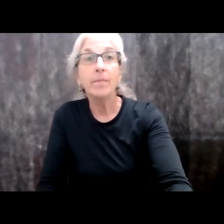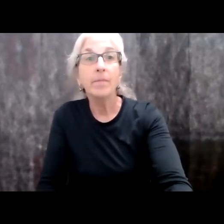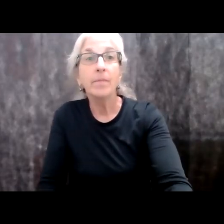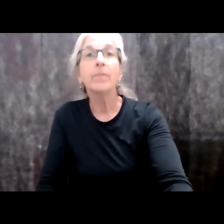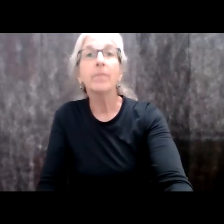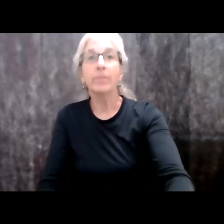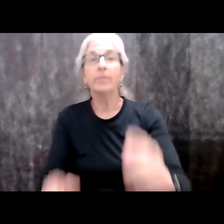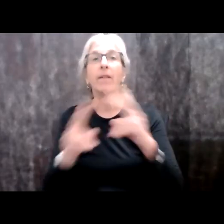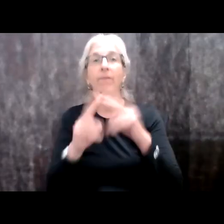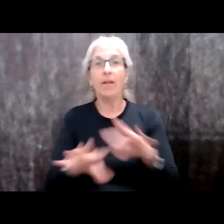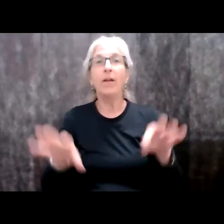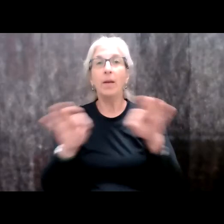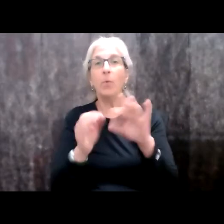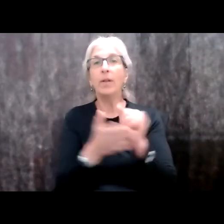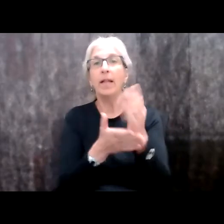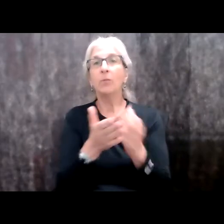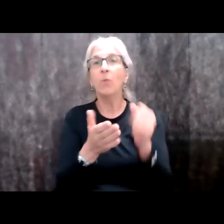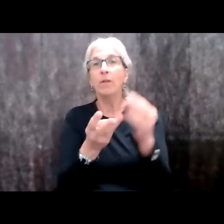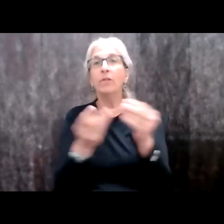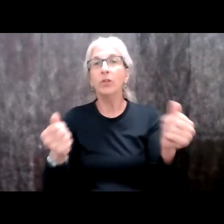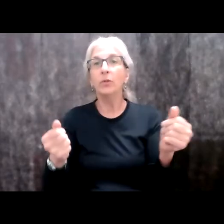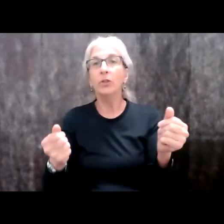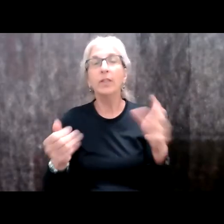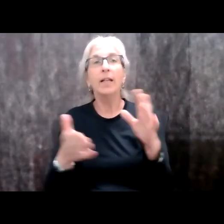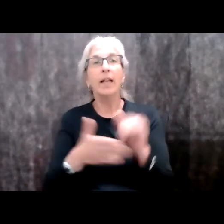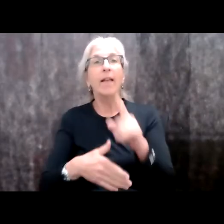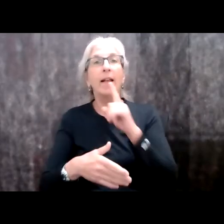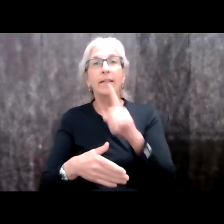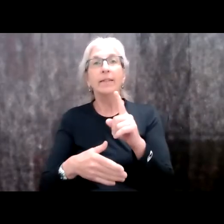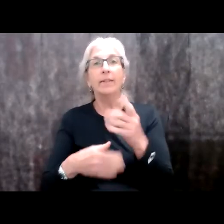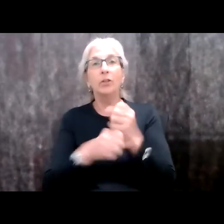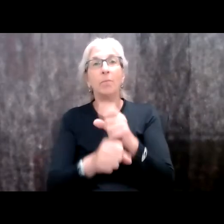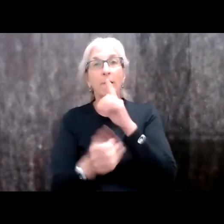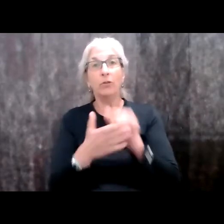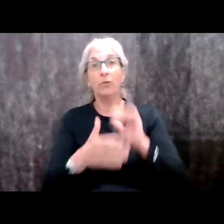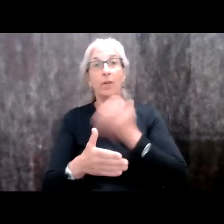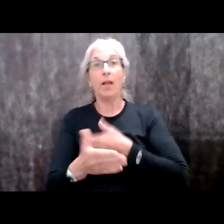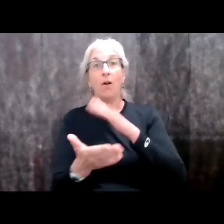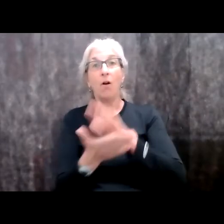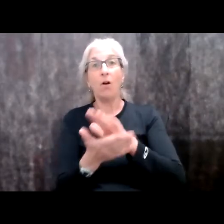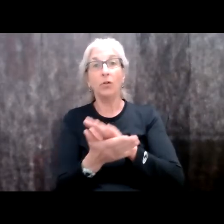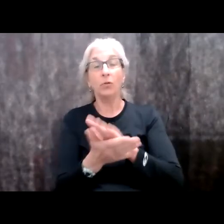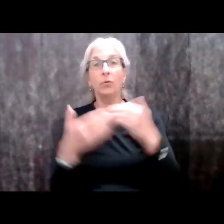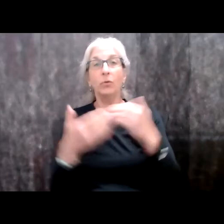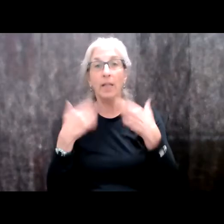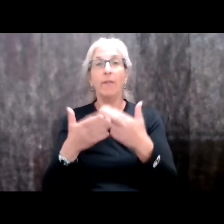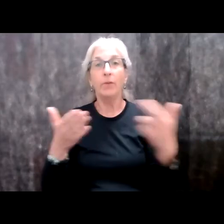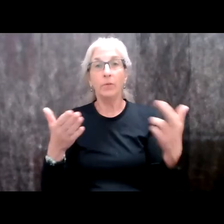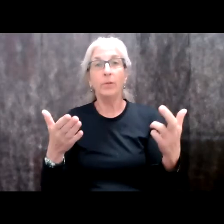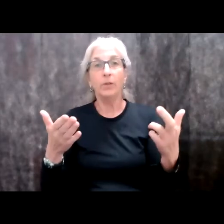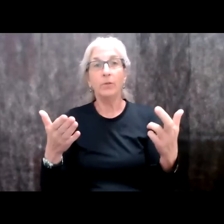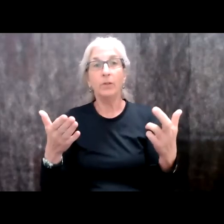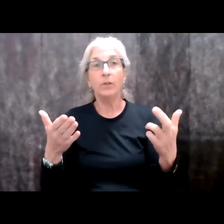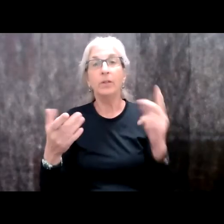As part of the solution, and that's in making sure that our schools have the resources